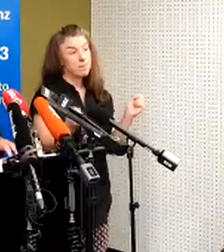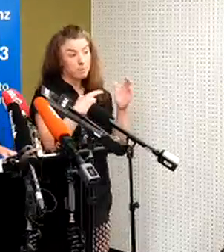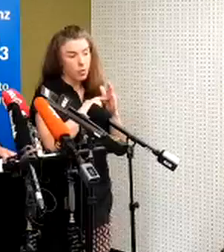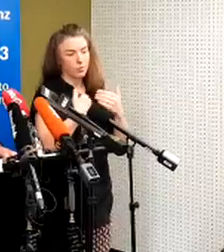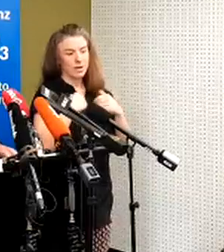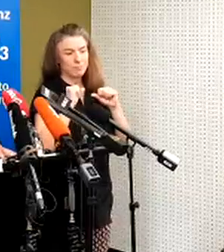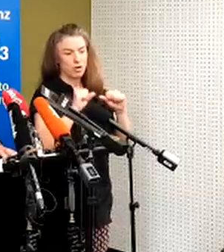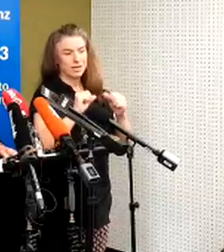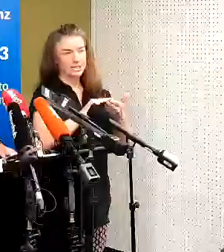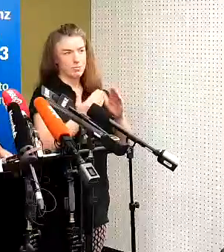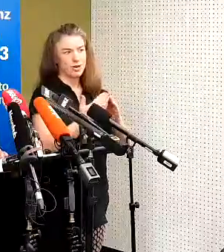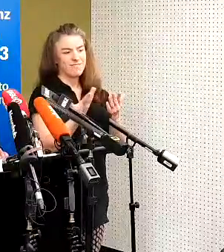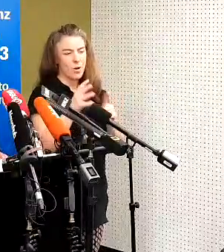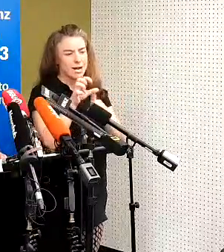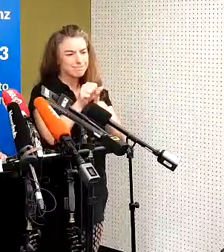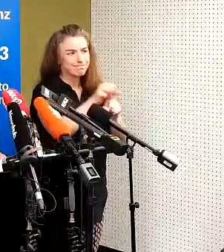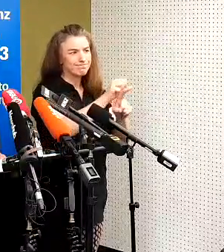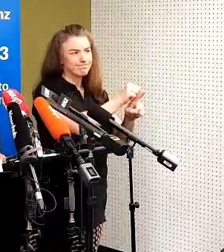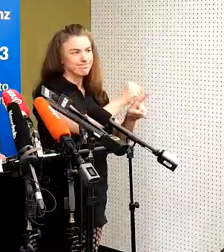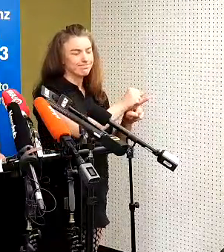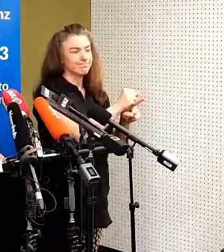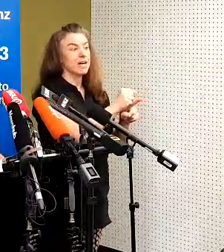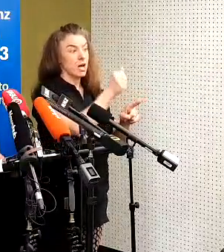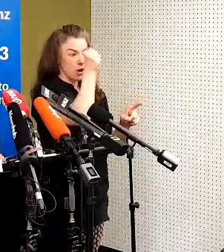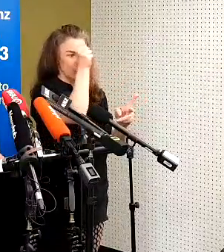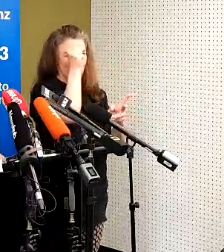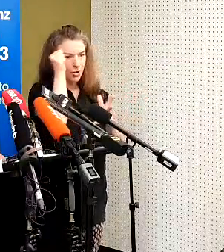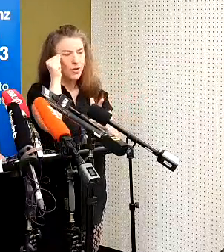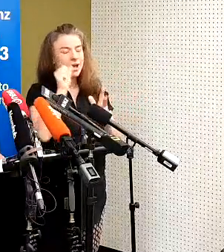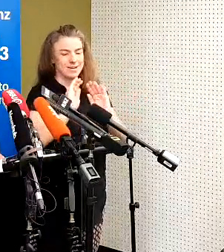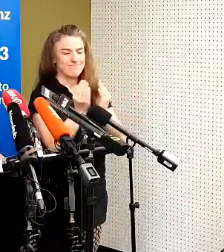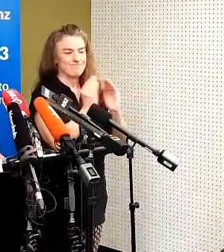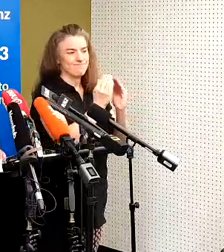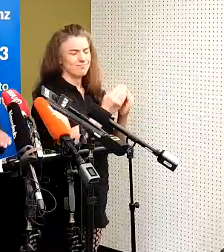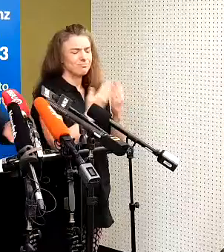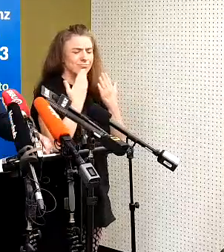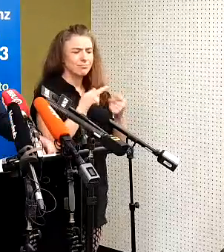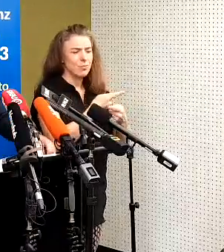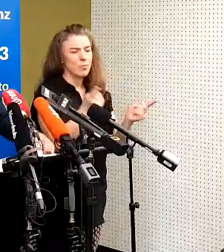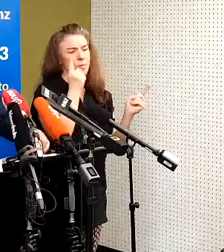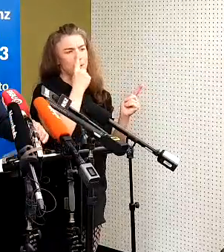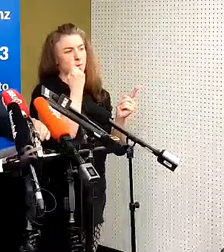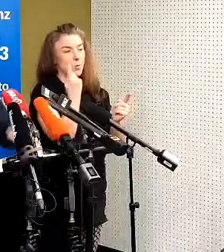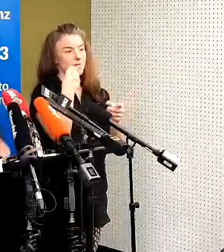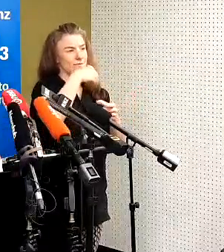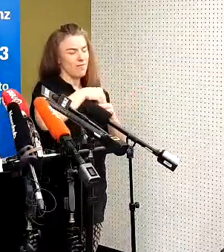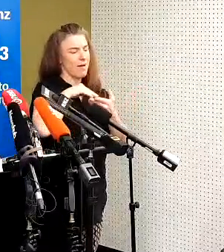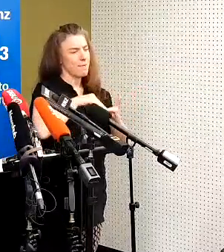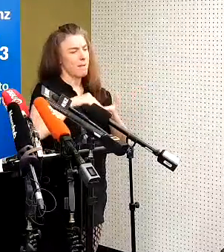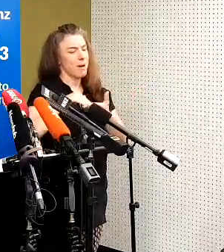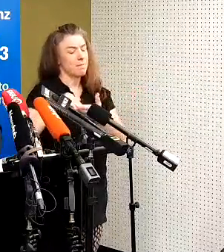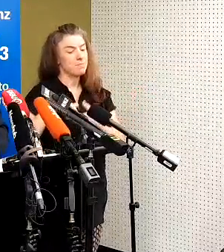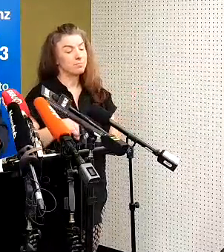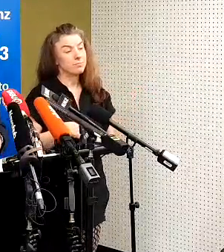community. I want to thank everybody for the work they are putting in to help with this response. And